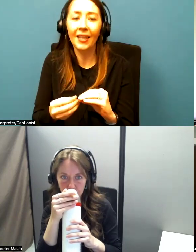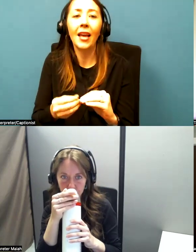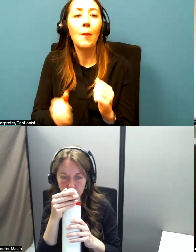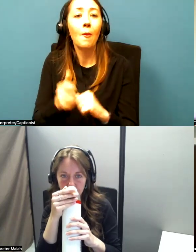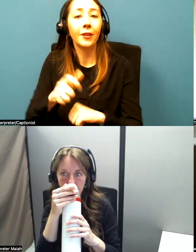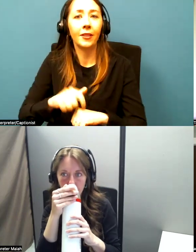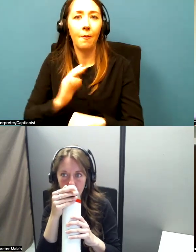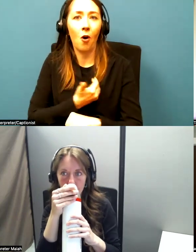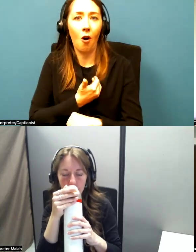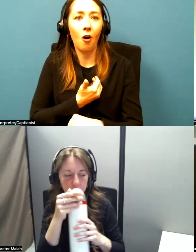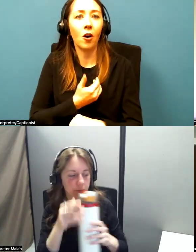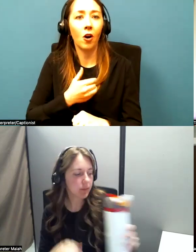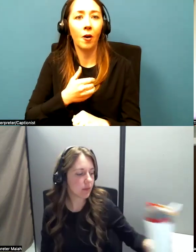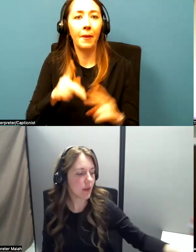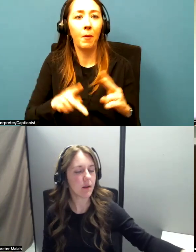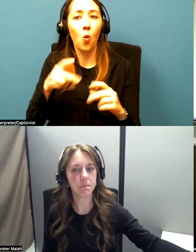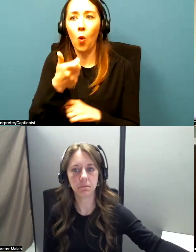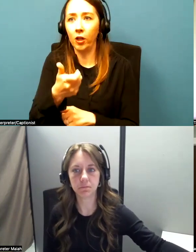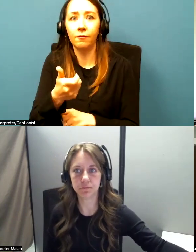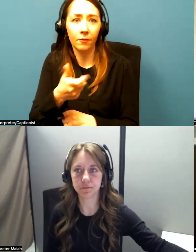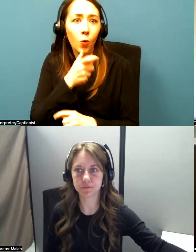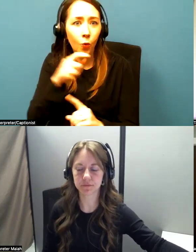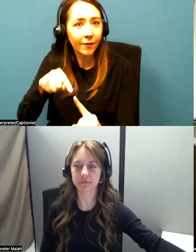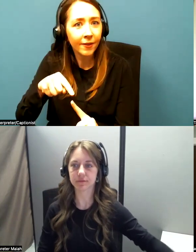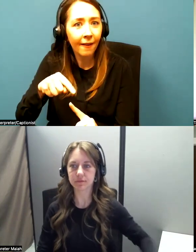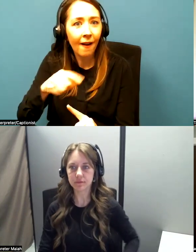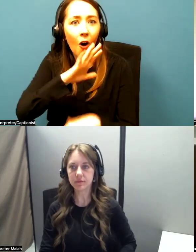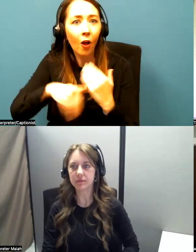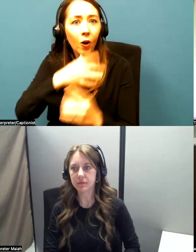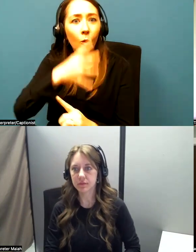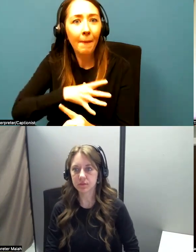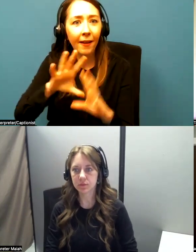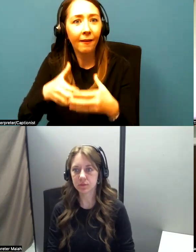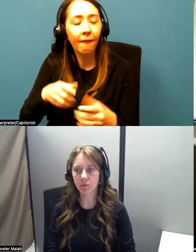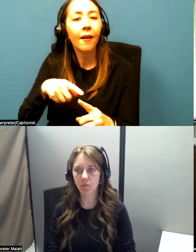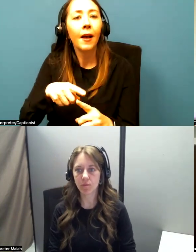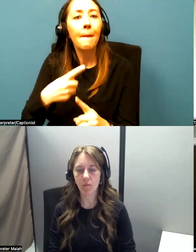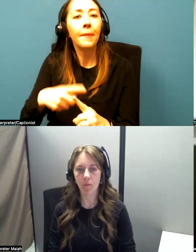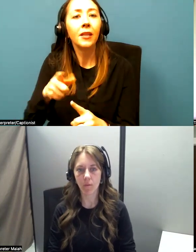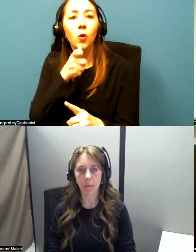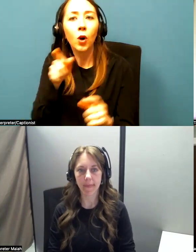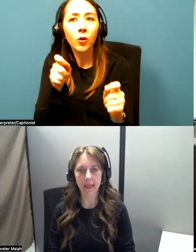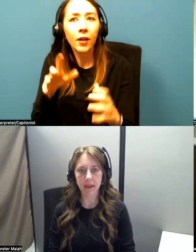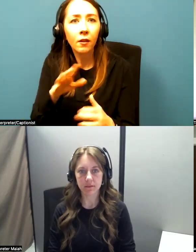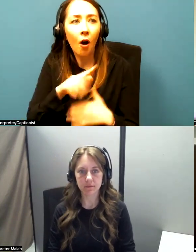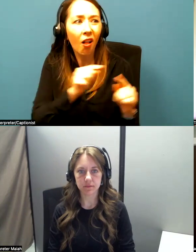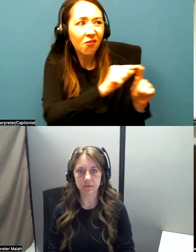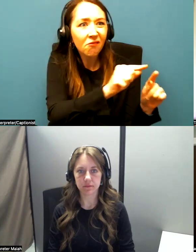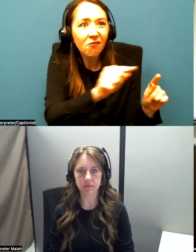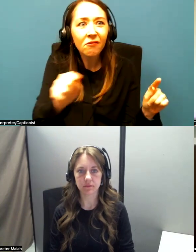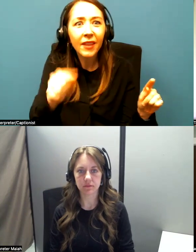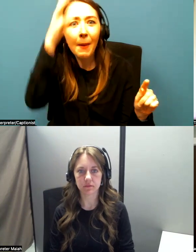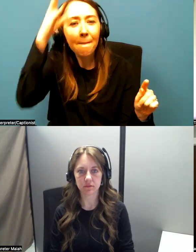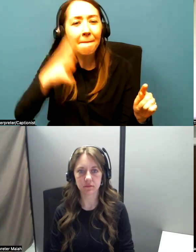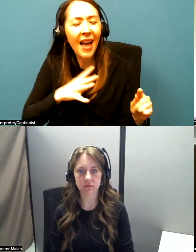is primarily female. And then I just noticed that all of the people directing the Hallmark movies were men.